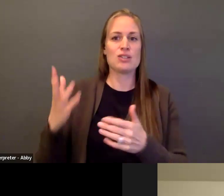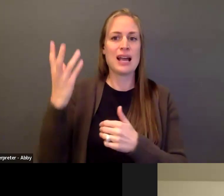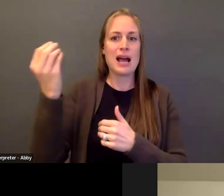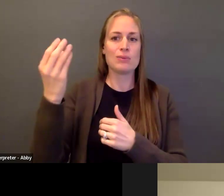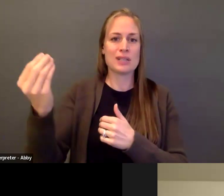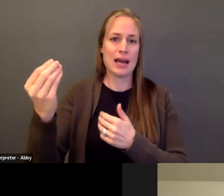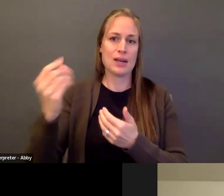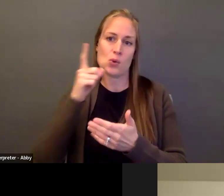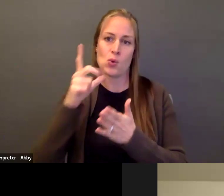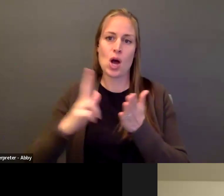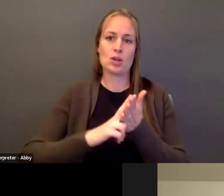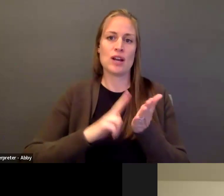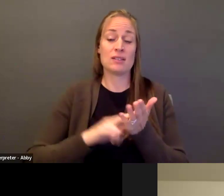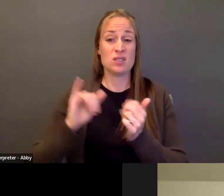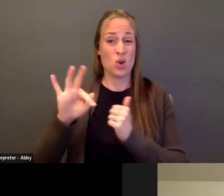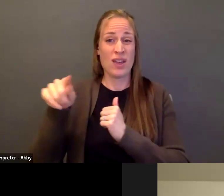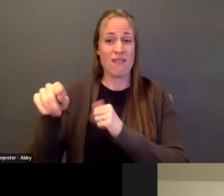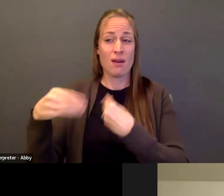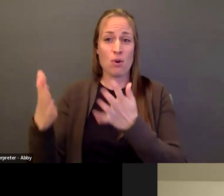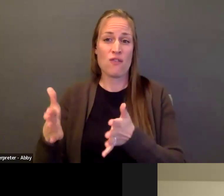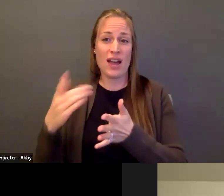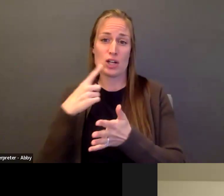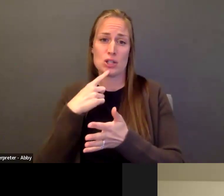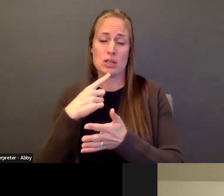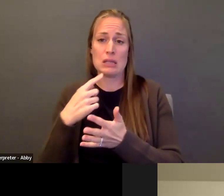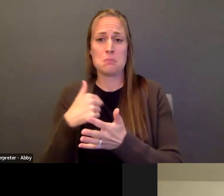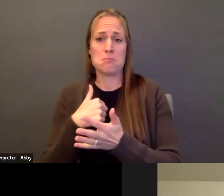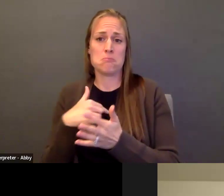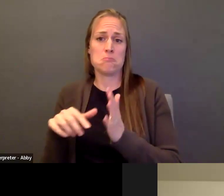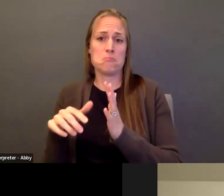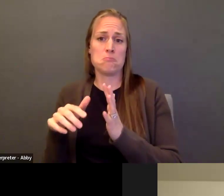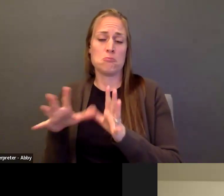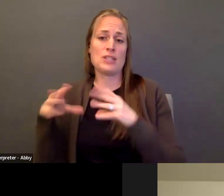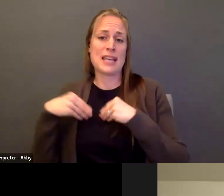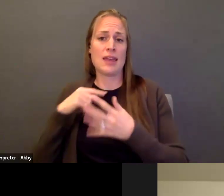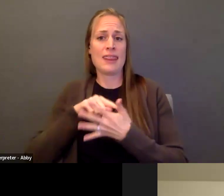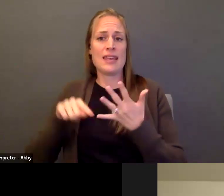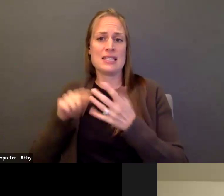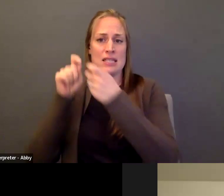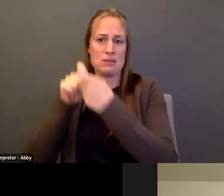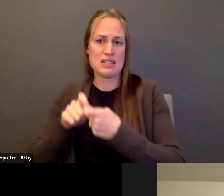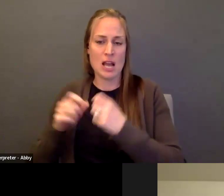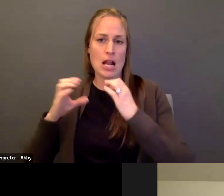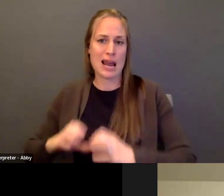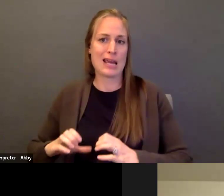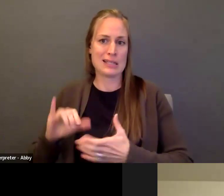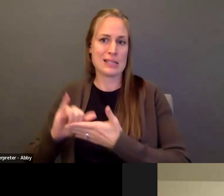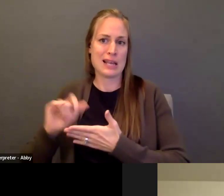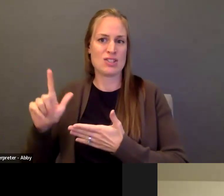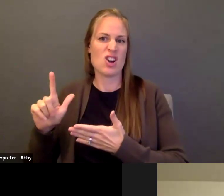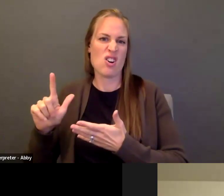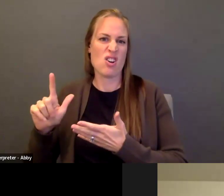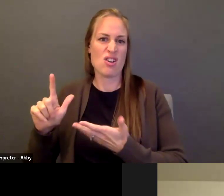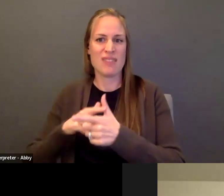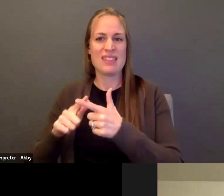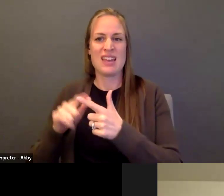choose, for whatever the reason, to take a certain type of clientele, that's where our hands are tied. And that does become a huge problem.